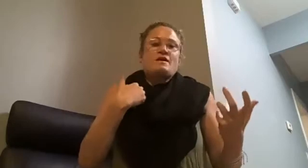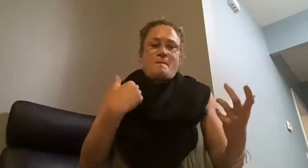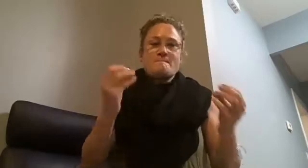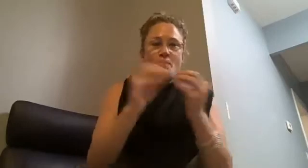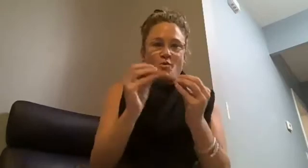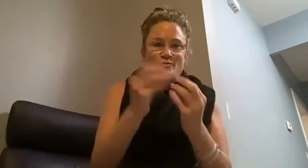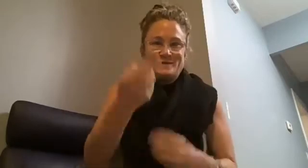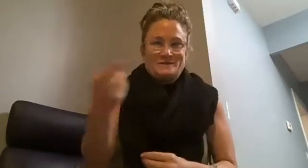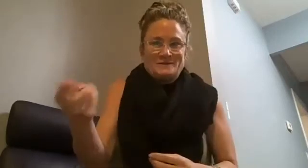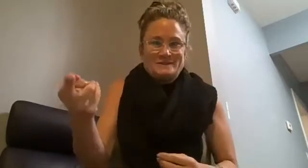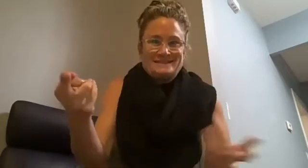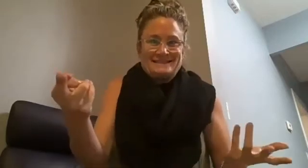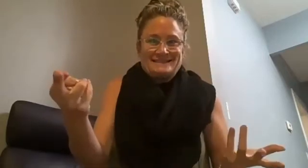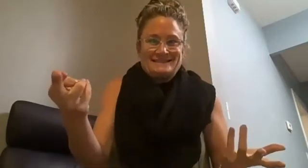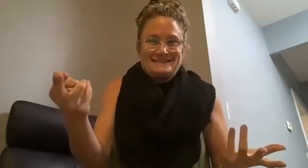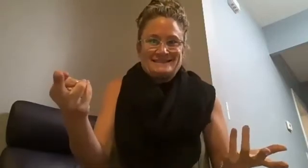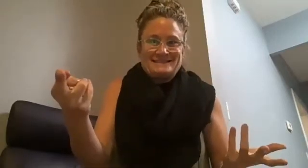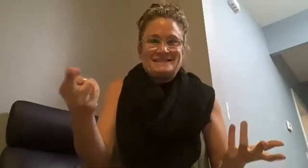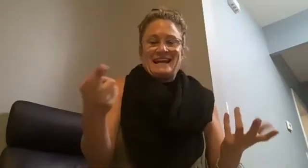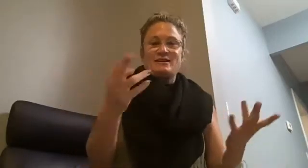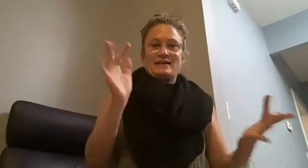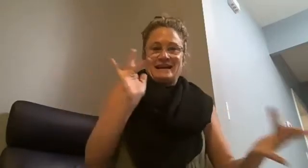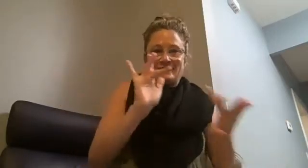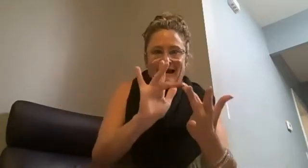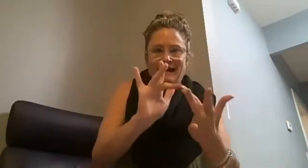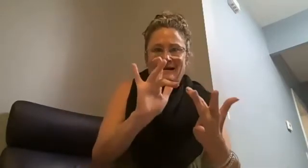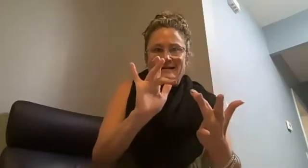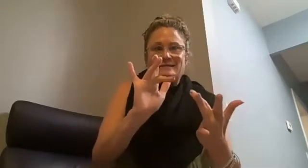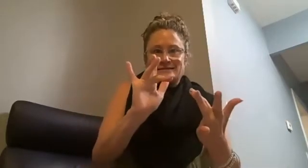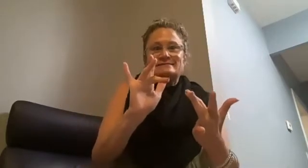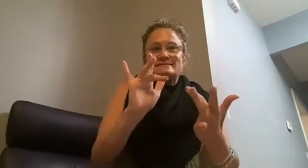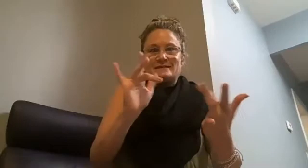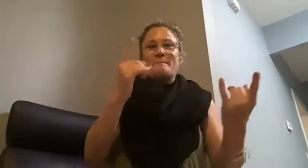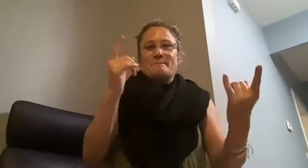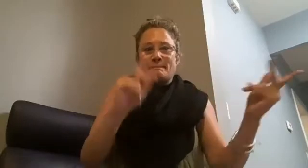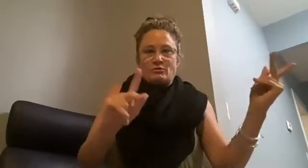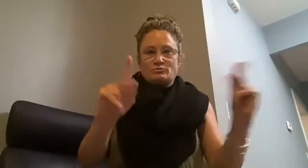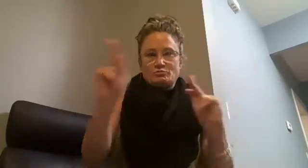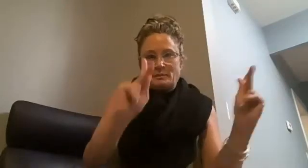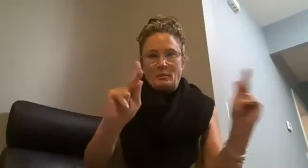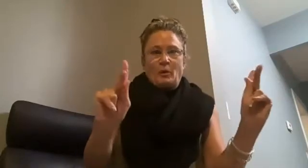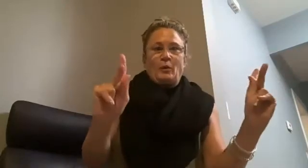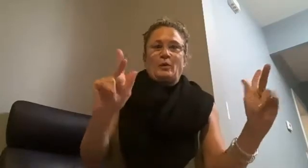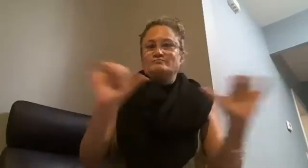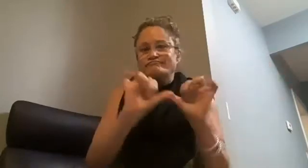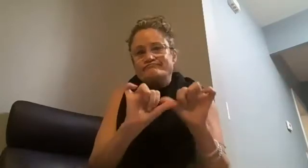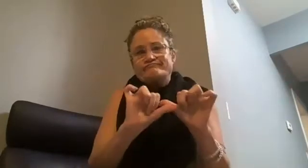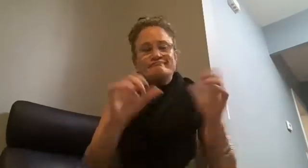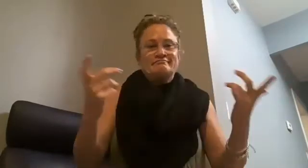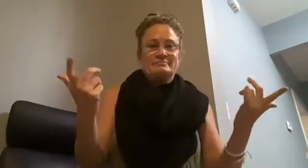it, particularly the ability to connect to a large, like, active social group on a continuous basis that we do. But from listening to